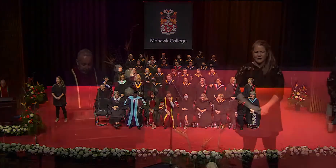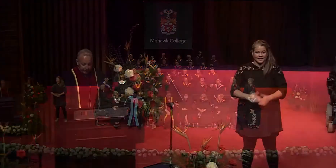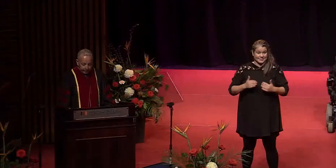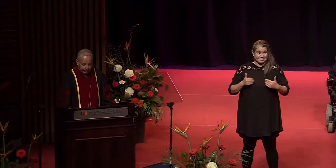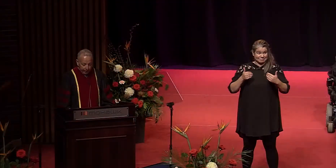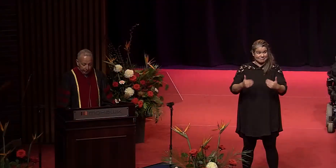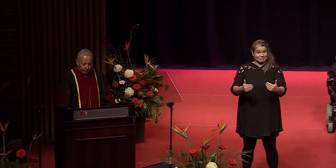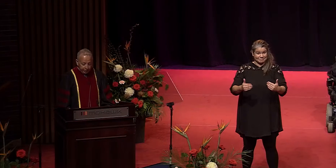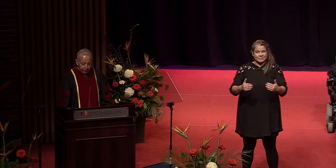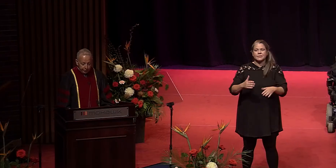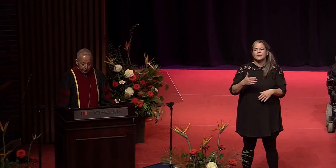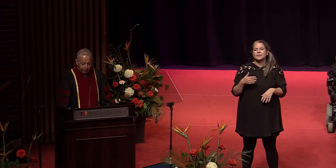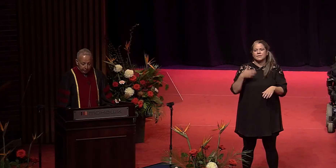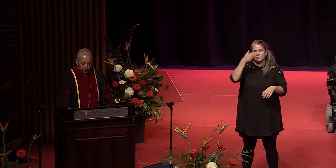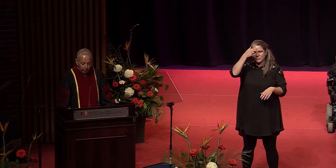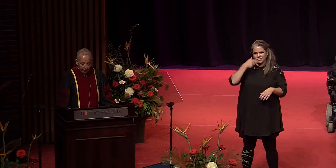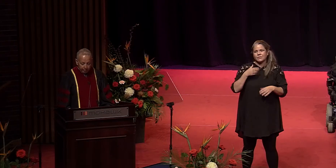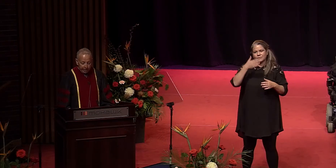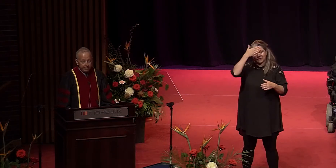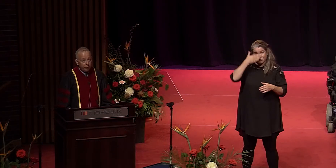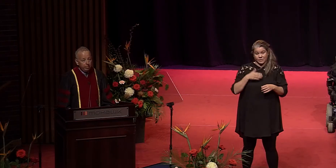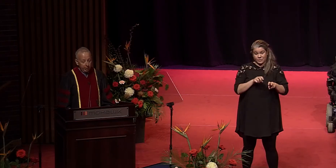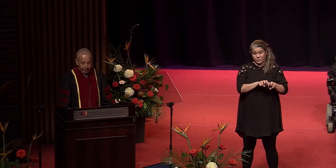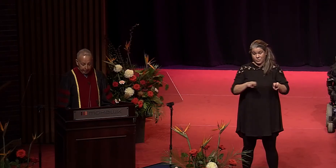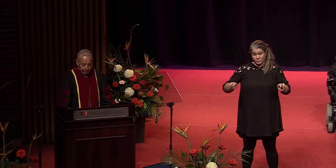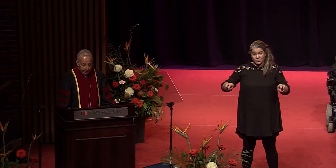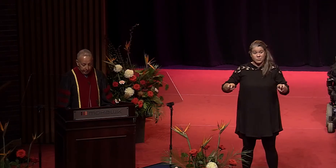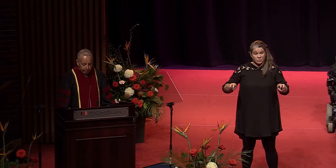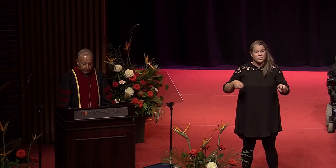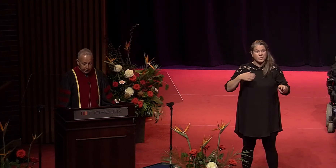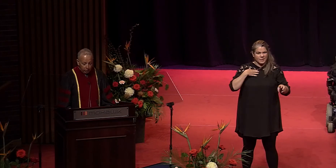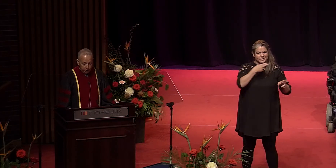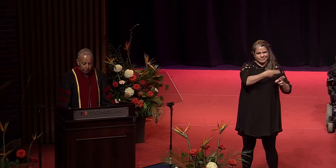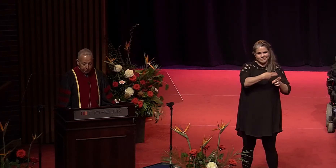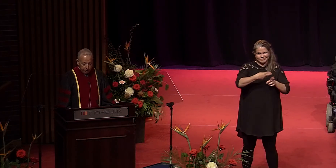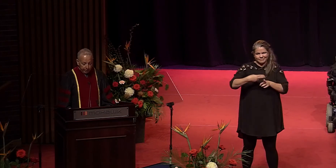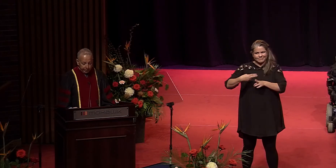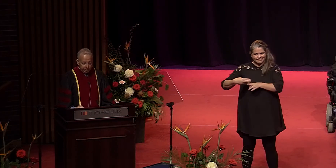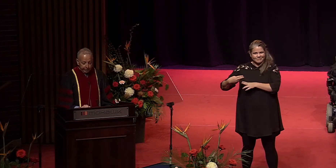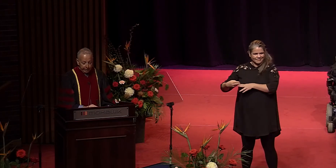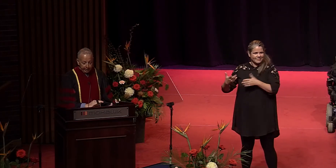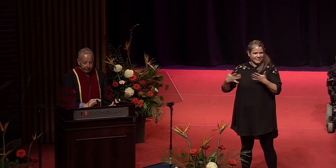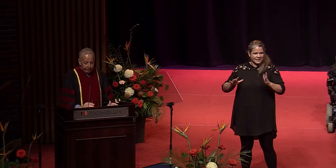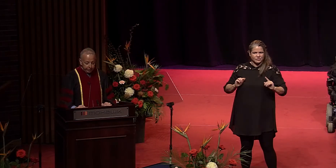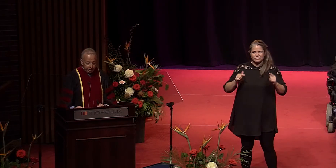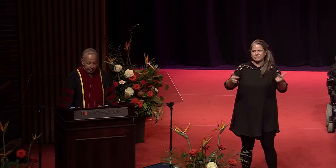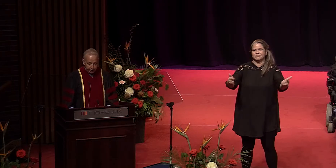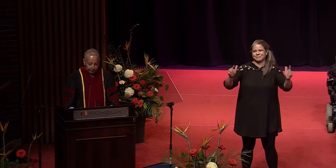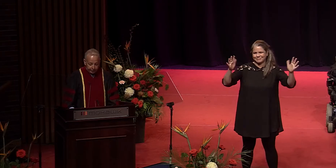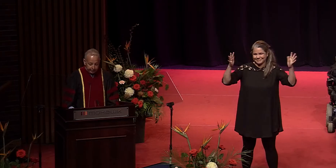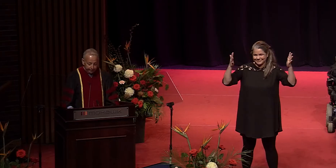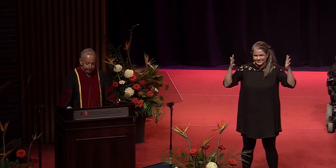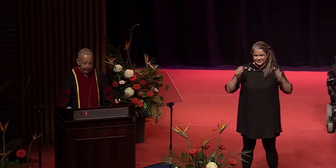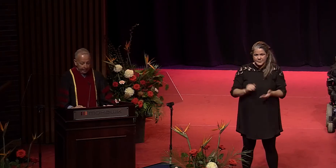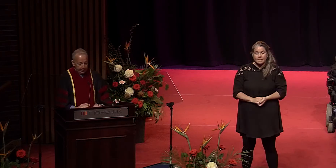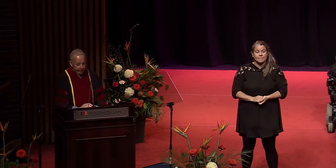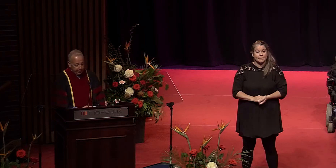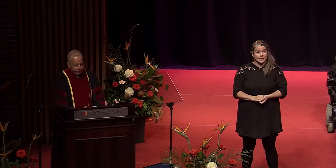And next, I will introduce the front row of our platform party. Please hold your applause until the end of the